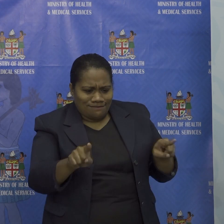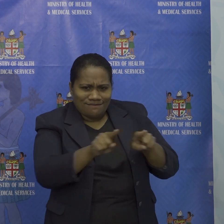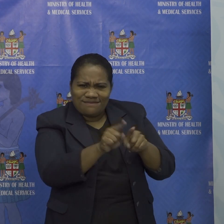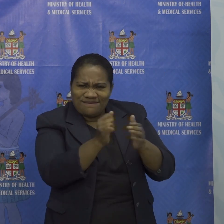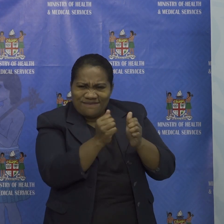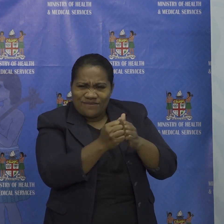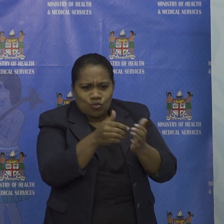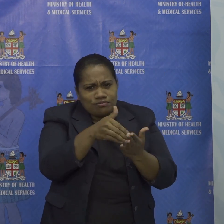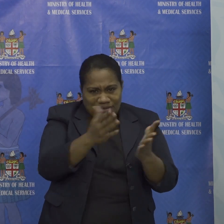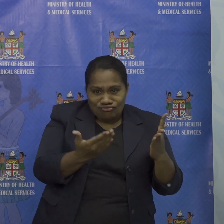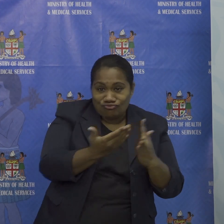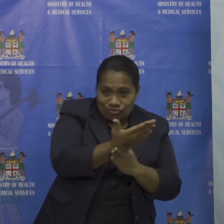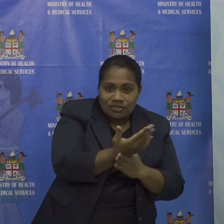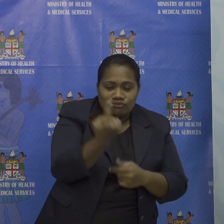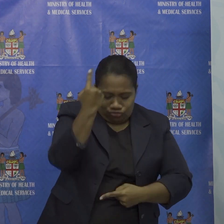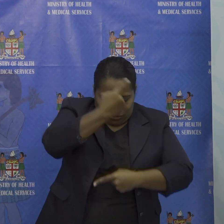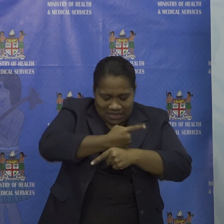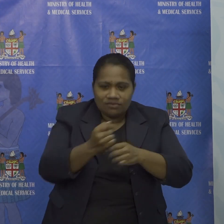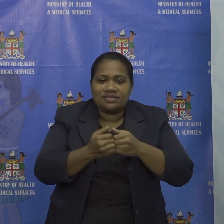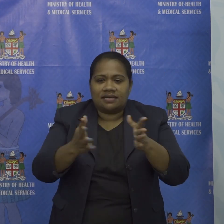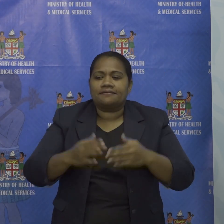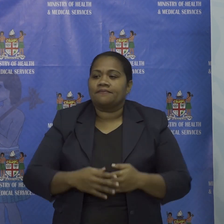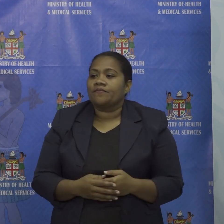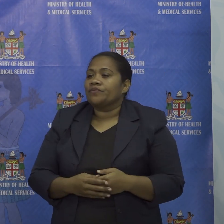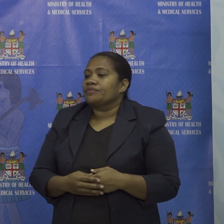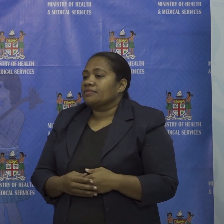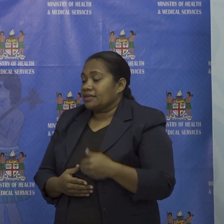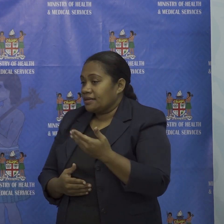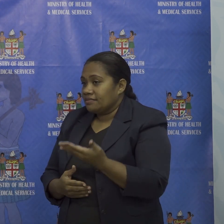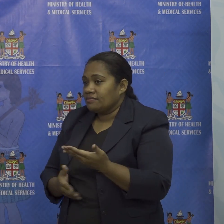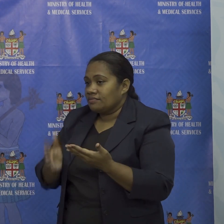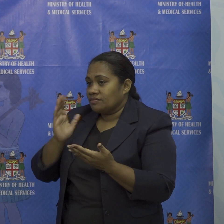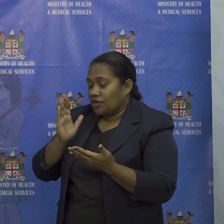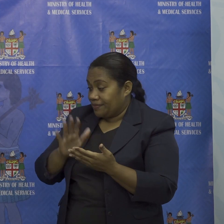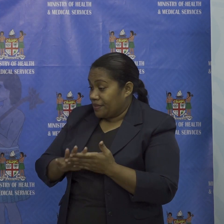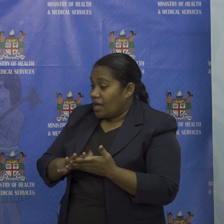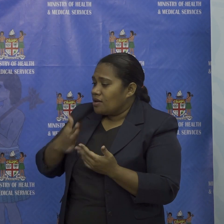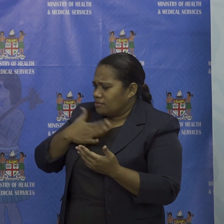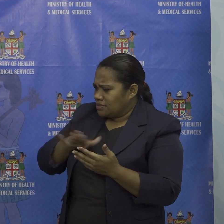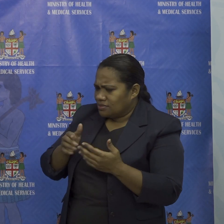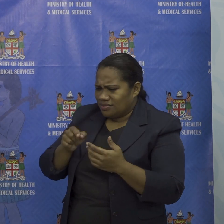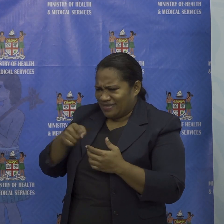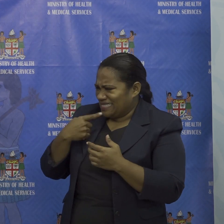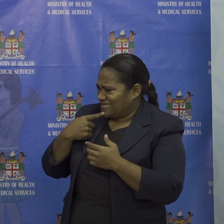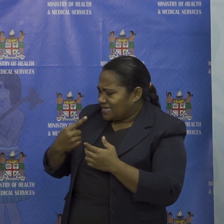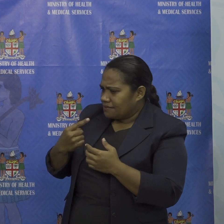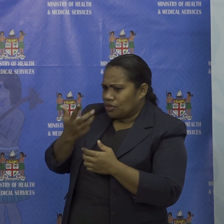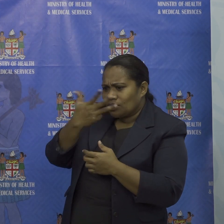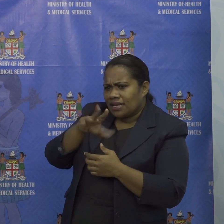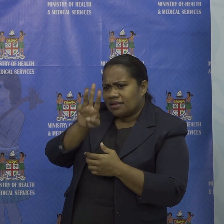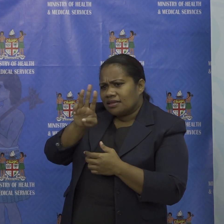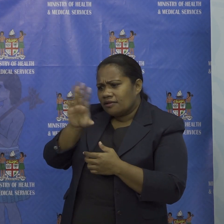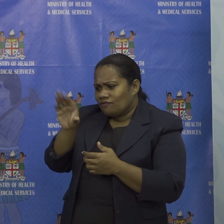starting tonight. I just wanted to go back to your speech, just on his speech. You mentioned there were 93 out